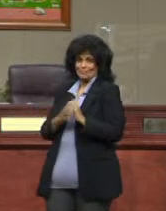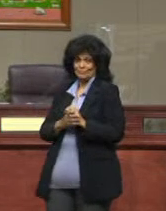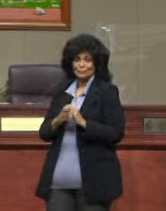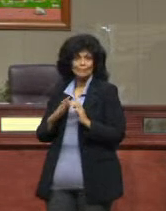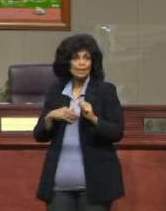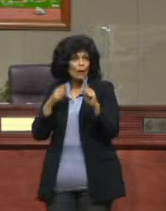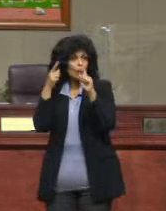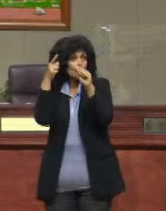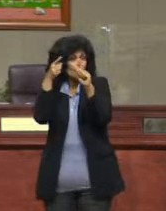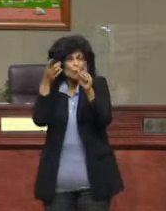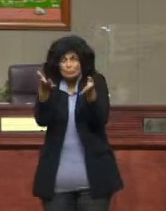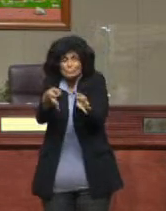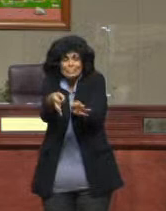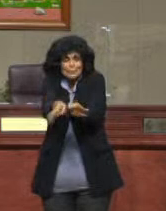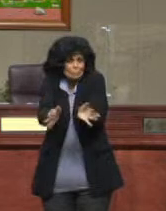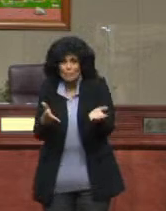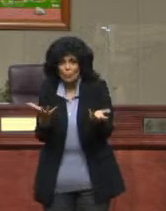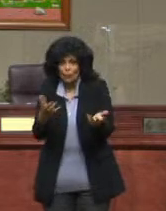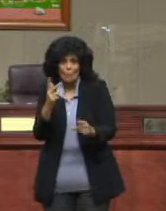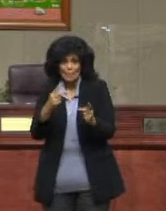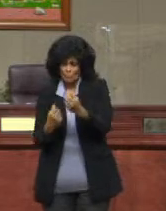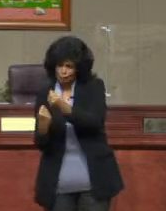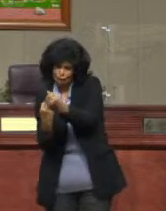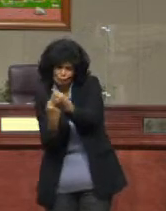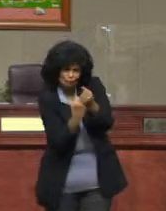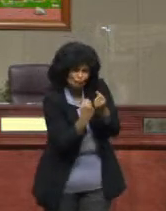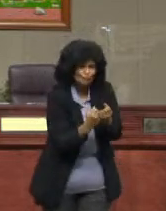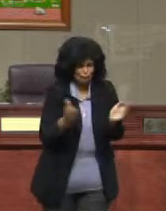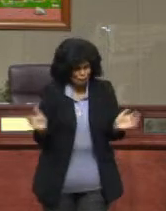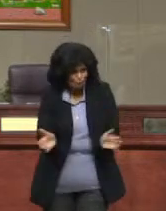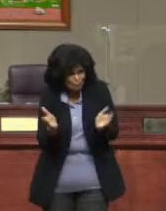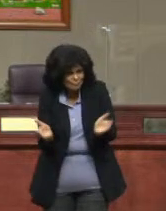advocate for people to get the vaccine.